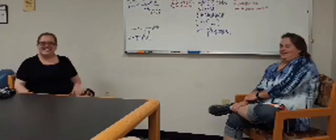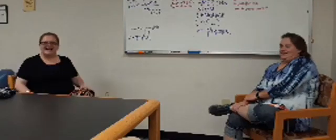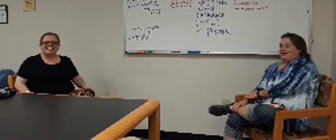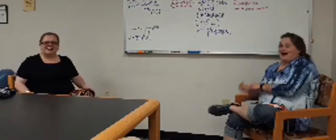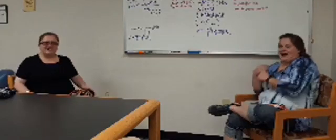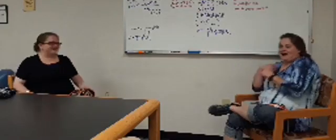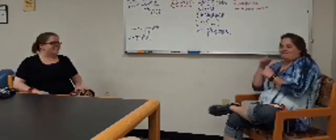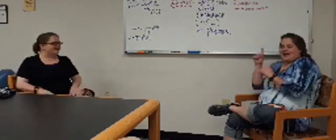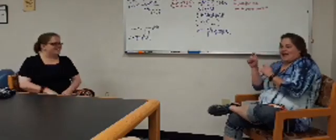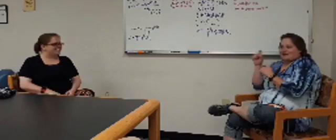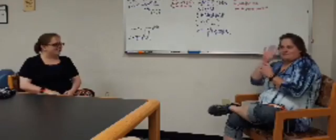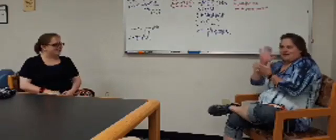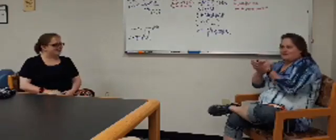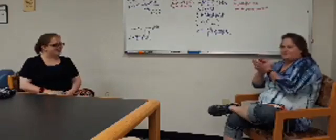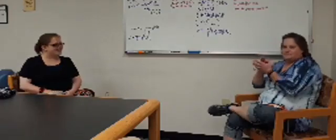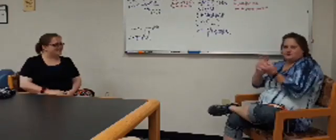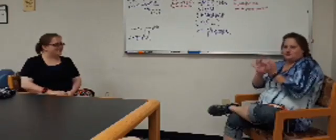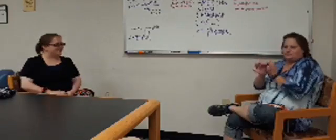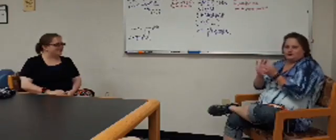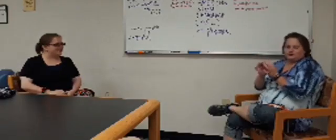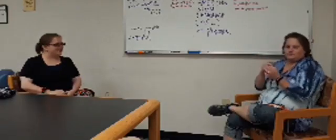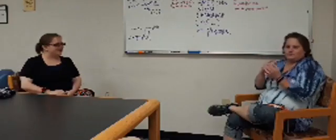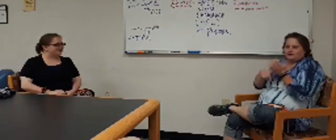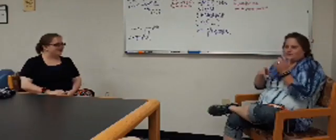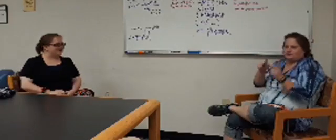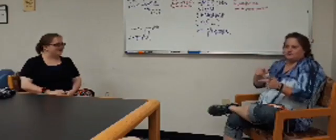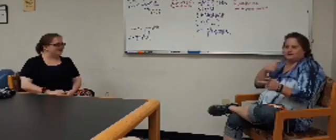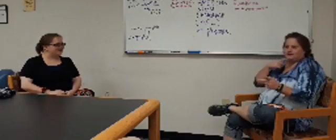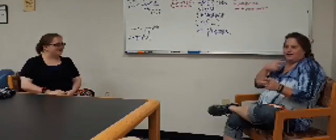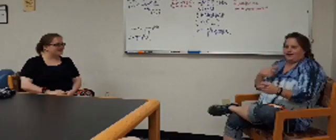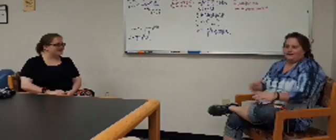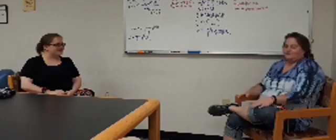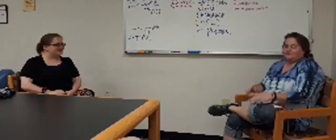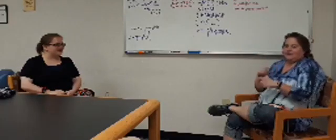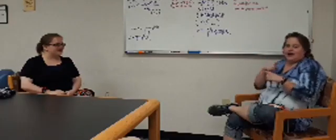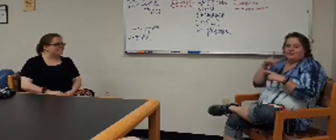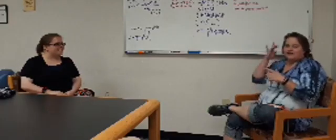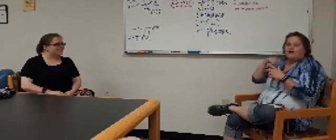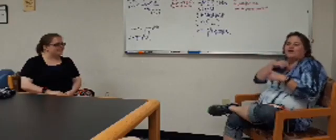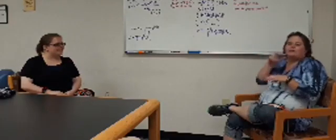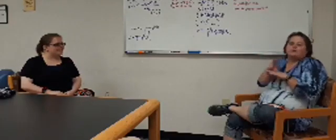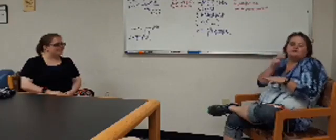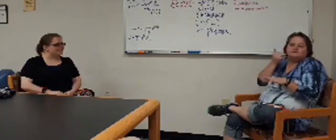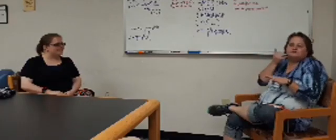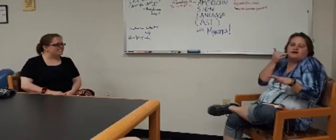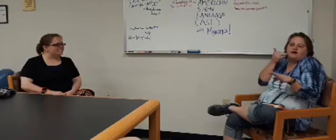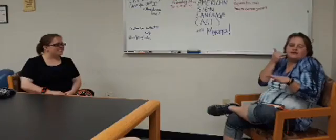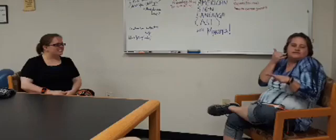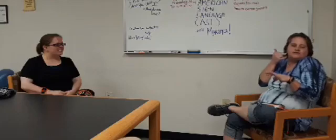I have to ask my husband to with the pretty day. That's why I don't use coffee on the phone. I